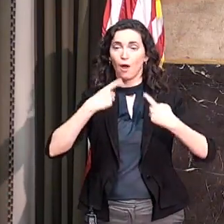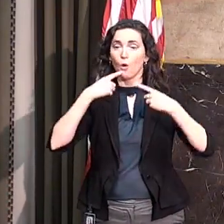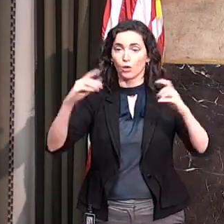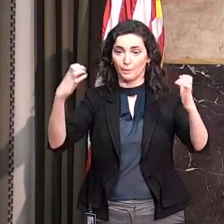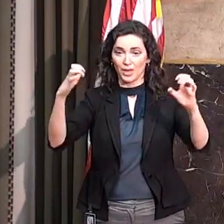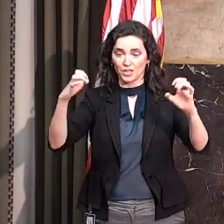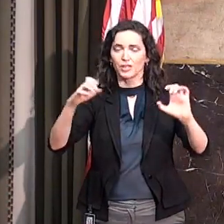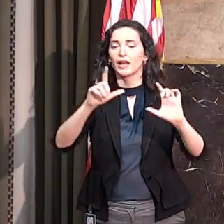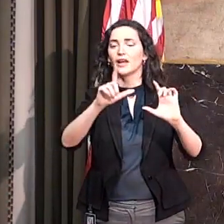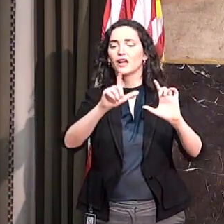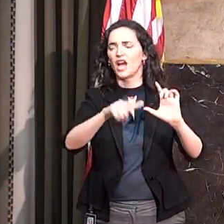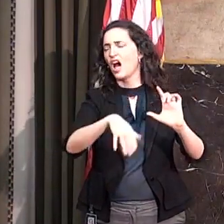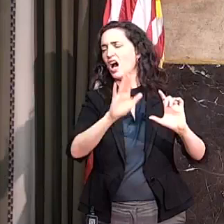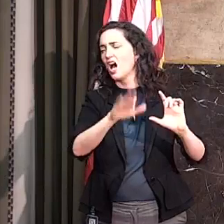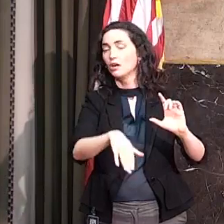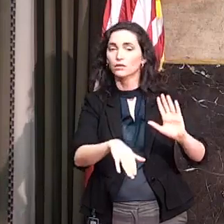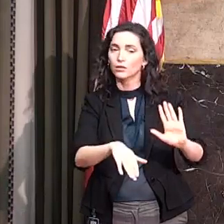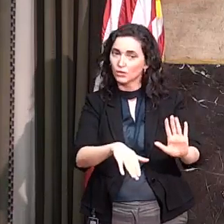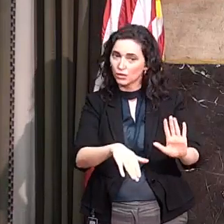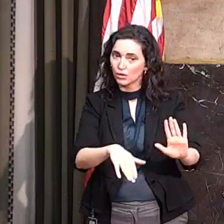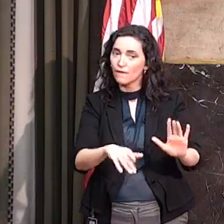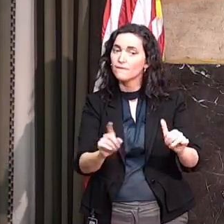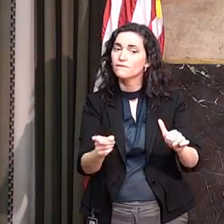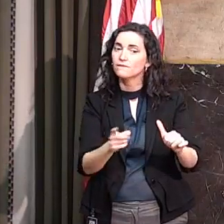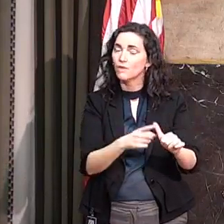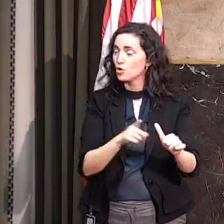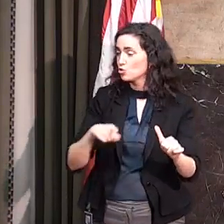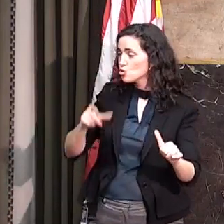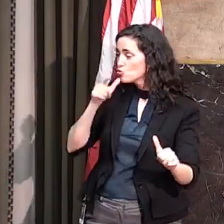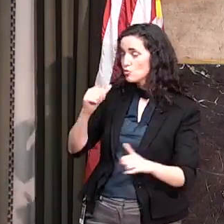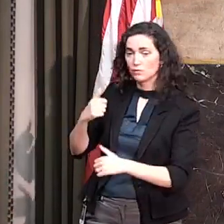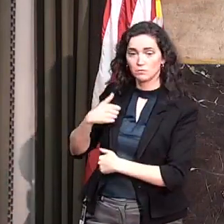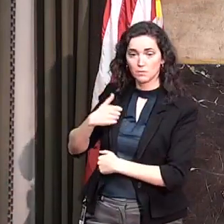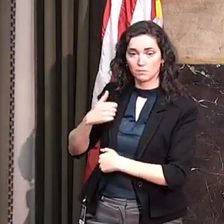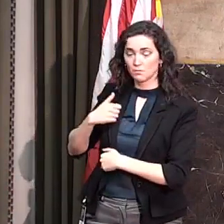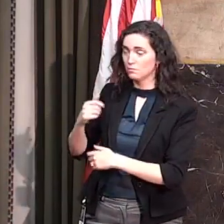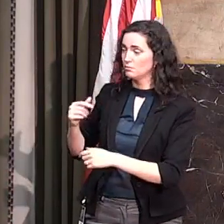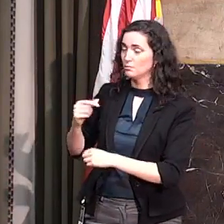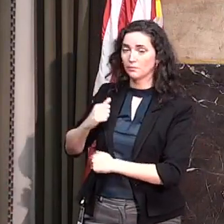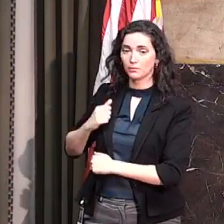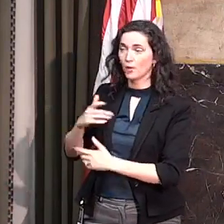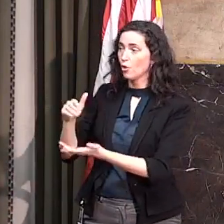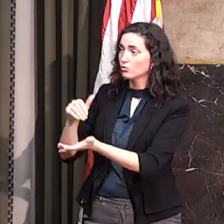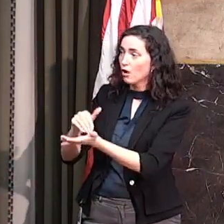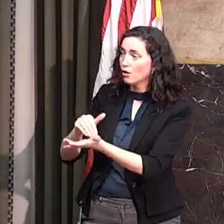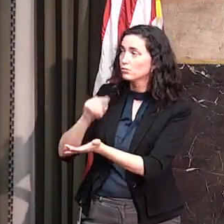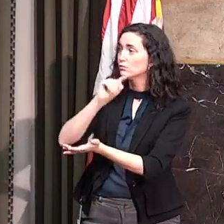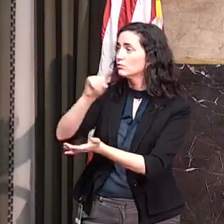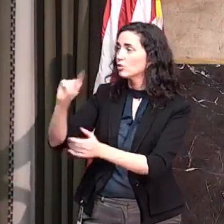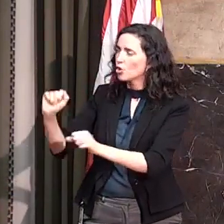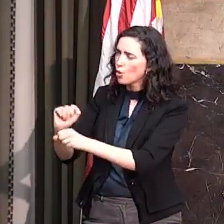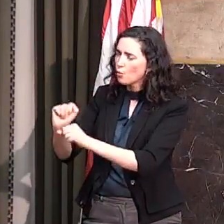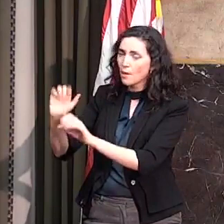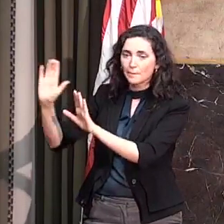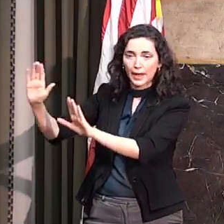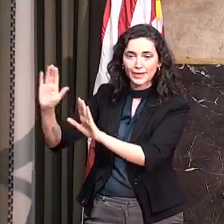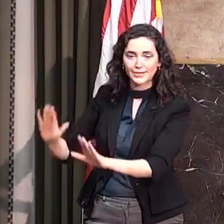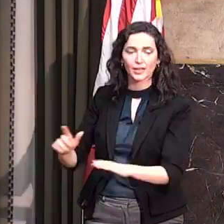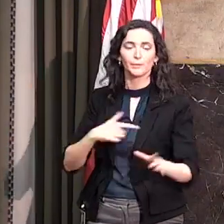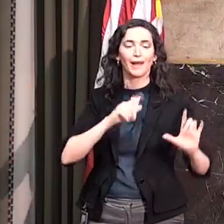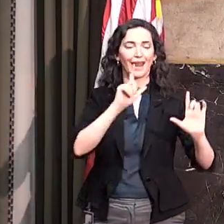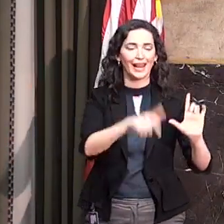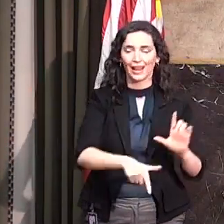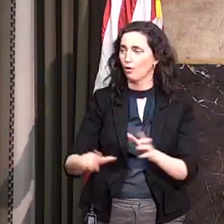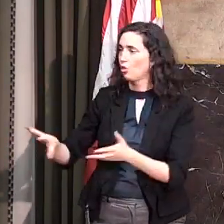it's not going to interfere with the important work that is being done by service members, by healthcare professionals across the state. We also want to make sure that it